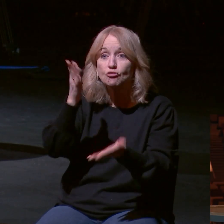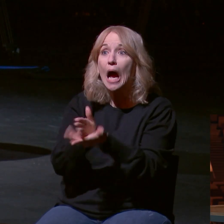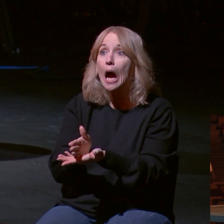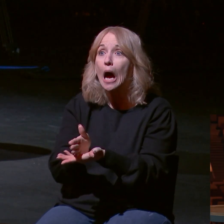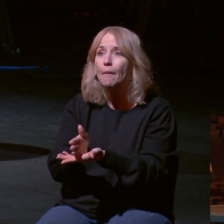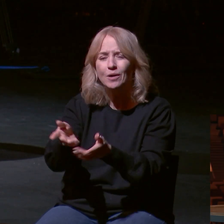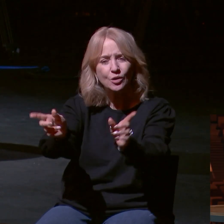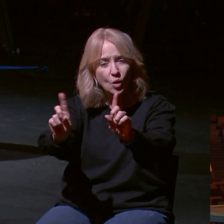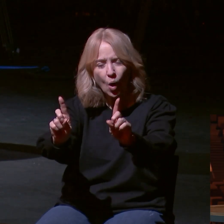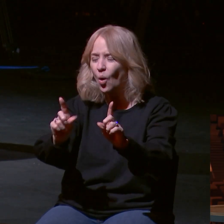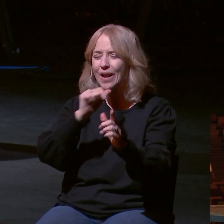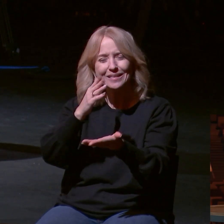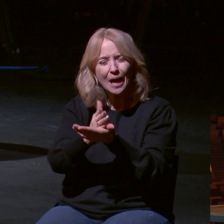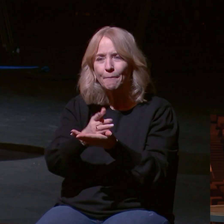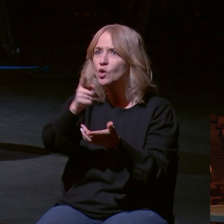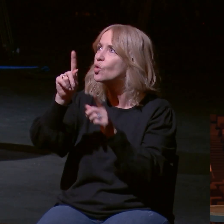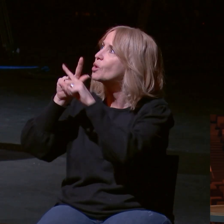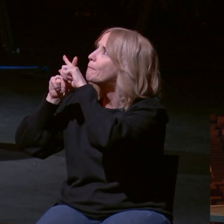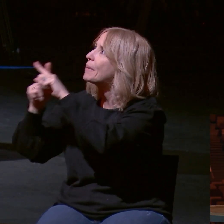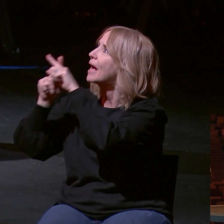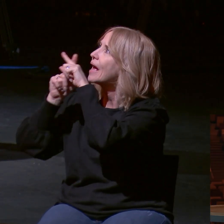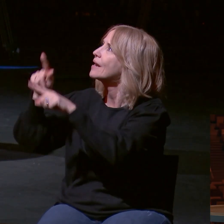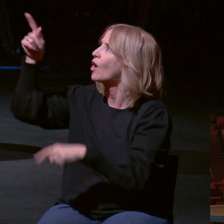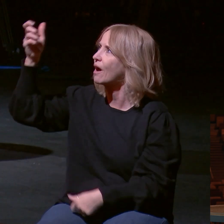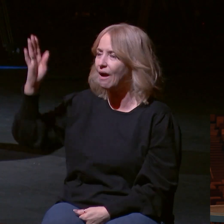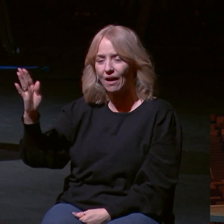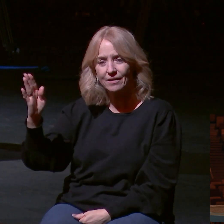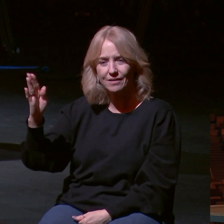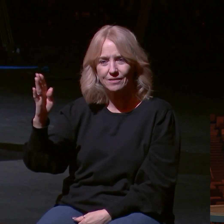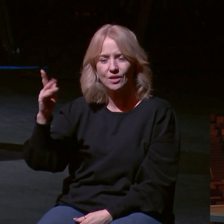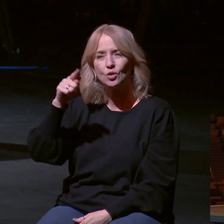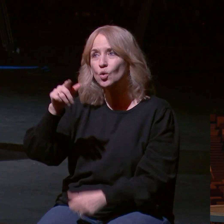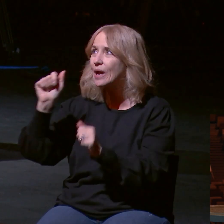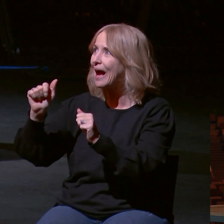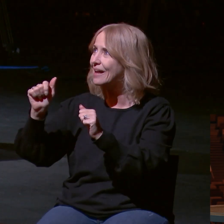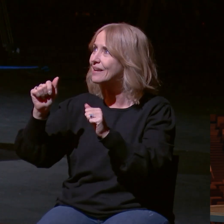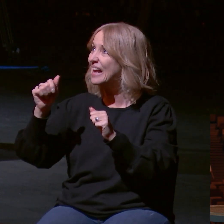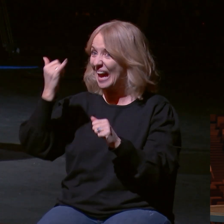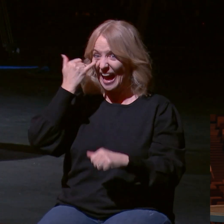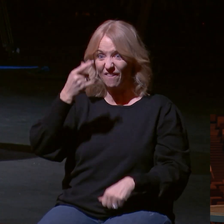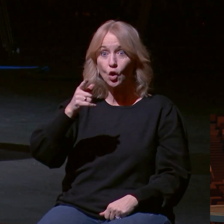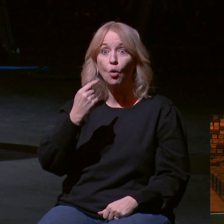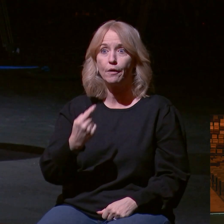guarantee you that if you set down God's plans every time you get discouraged, you're never going to pick them back